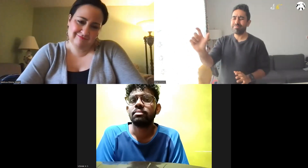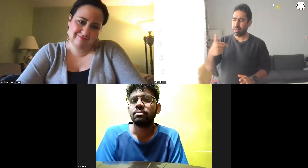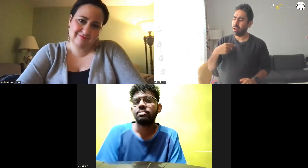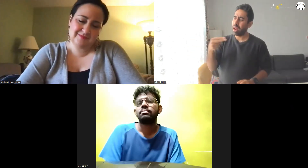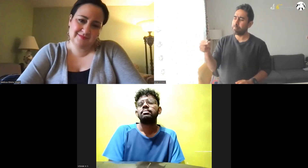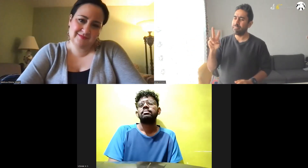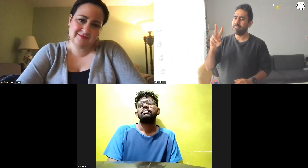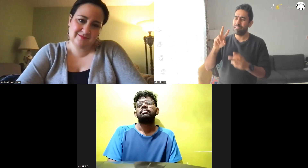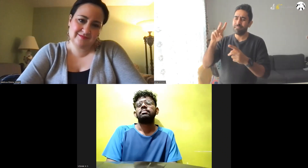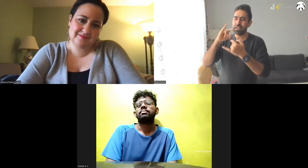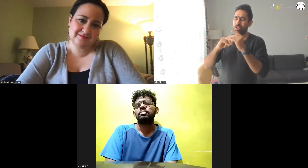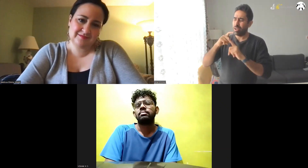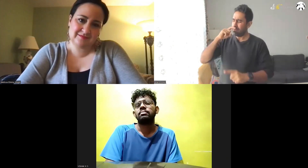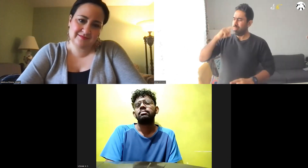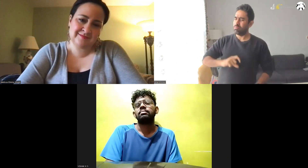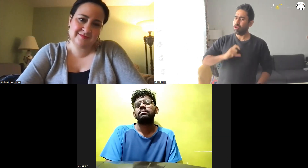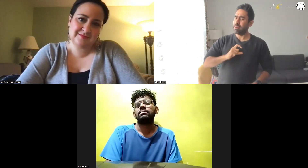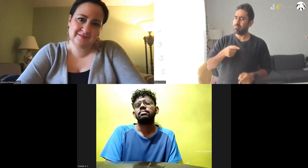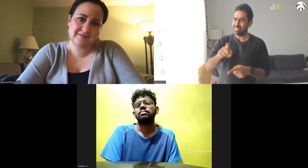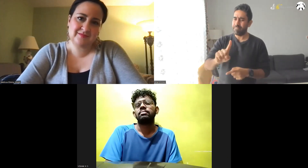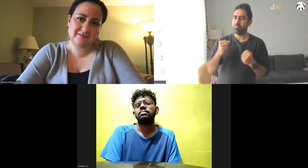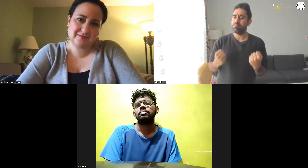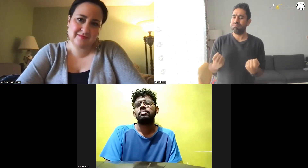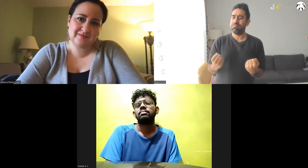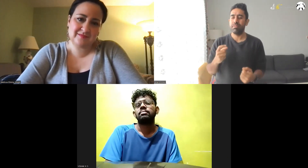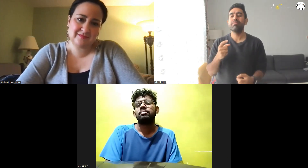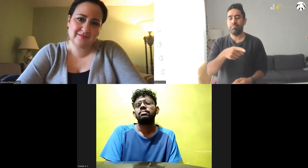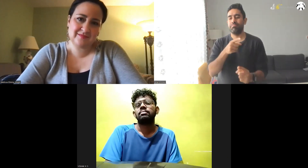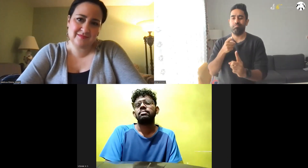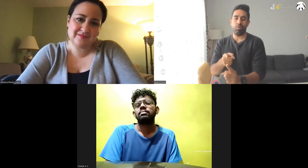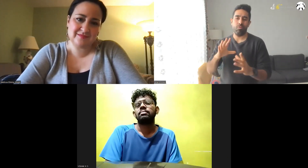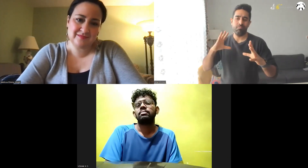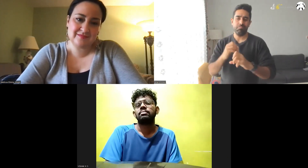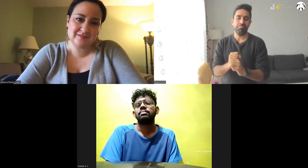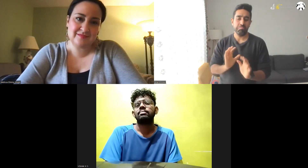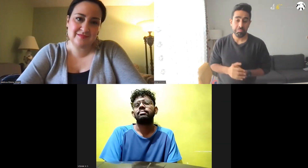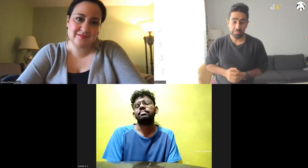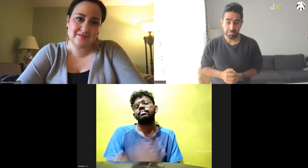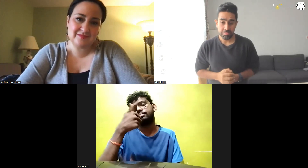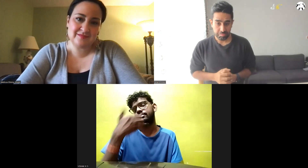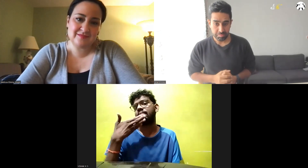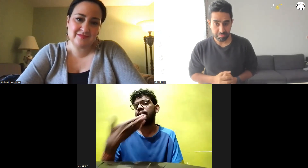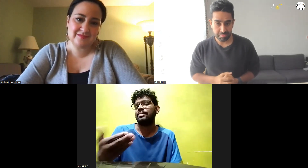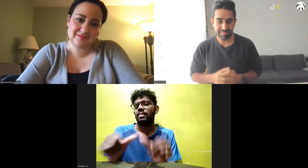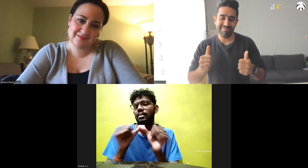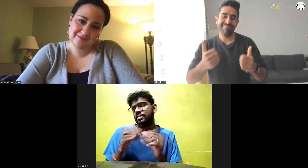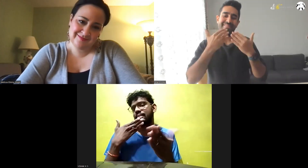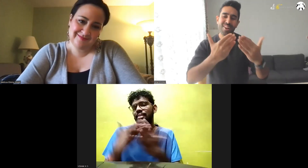Vishak. And that's fine. You can just be confident within yourself. And that is the foremost